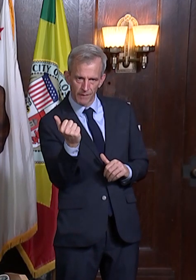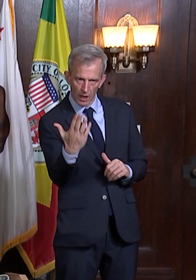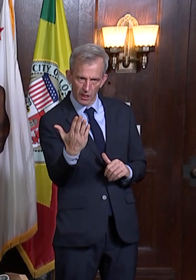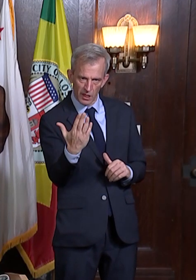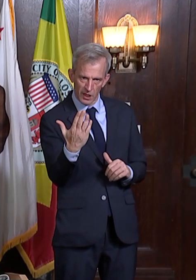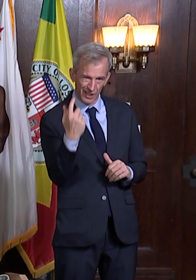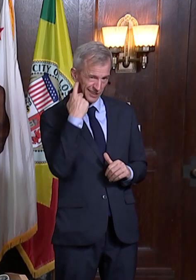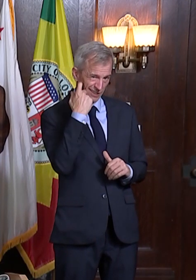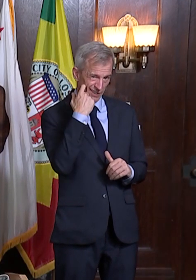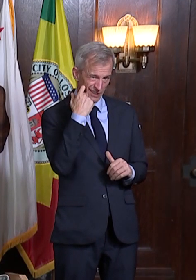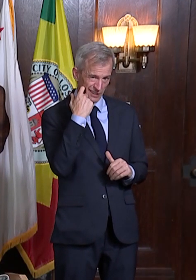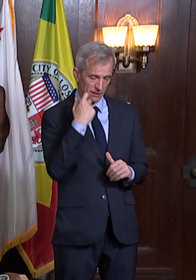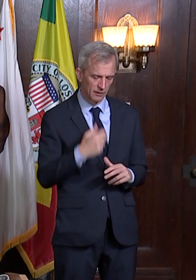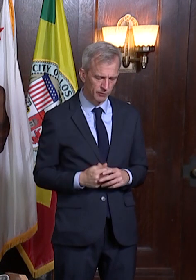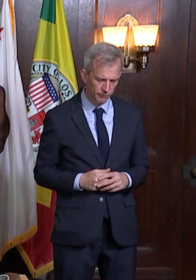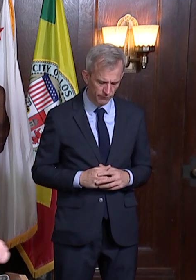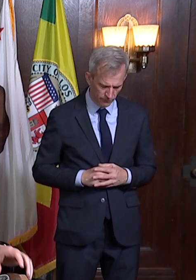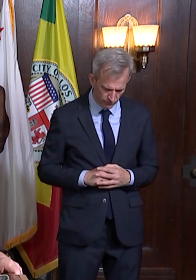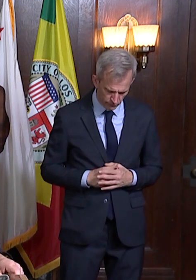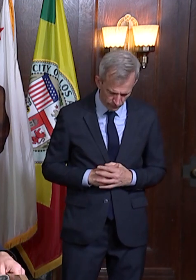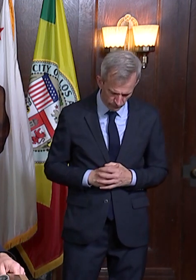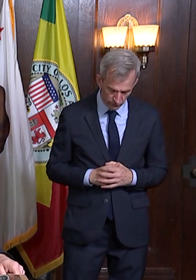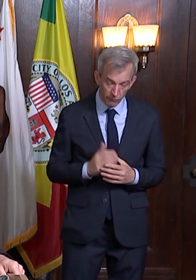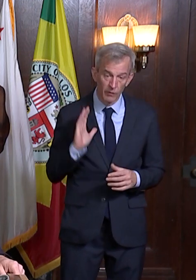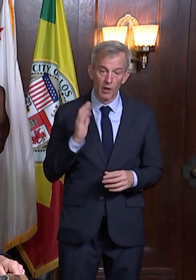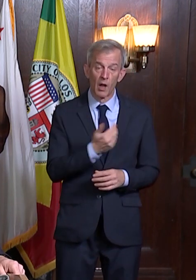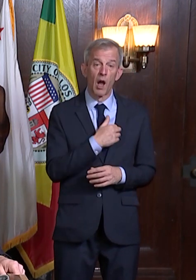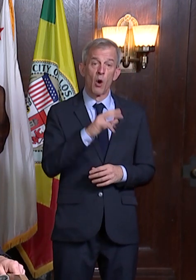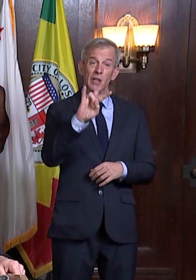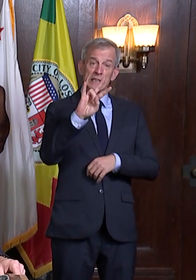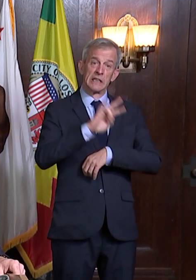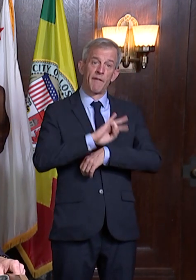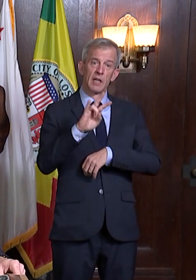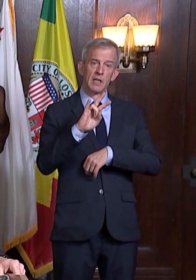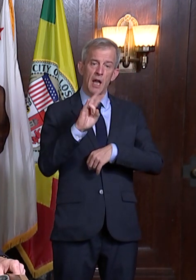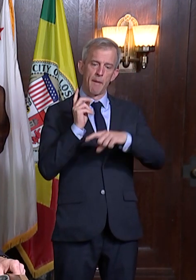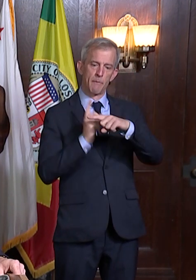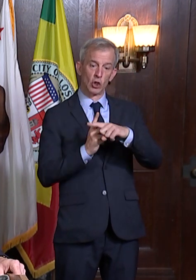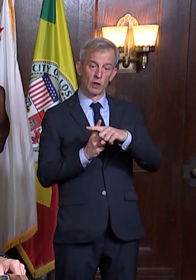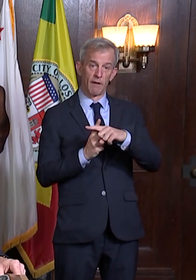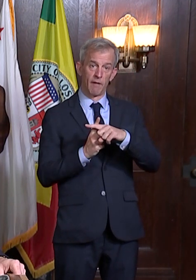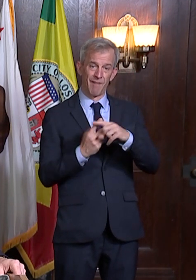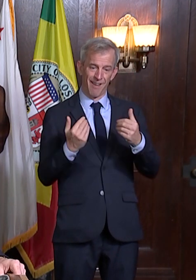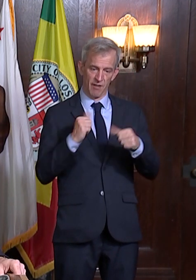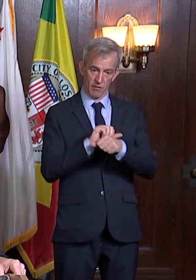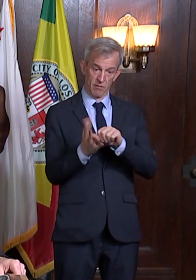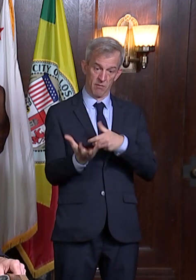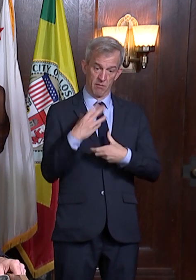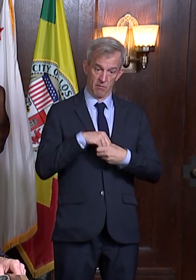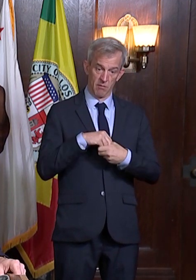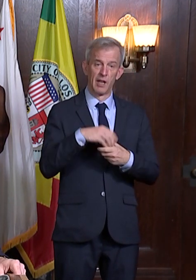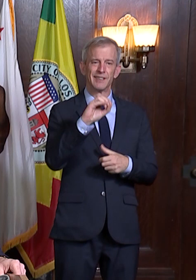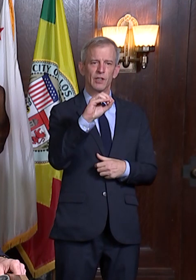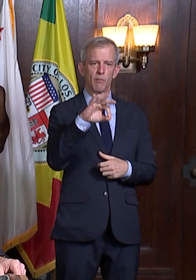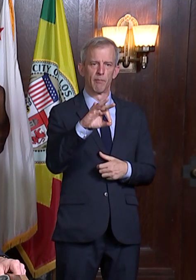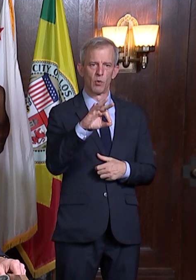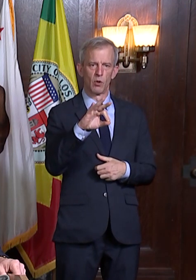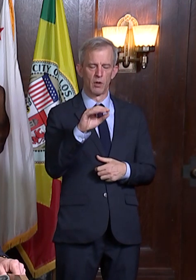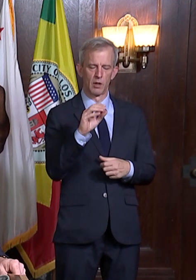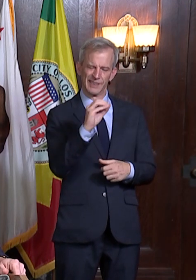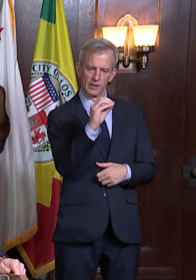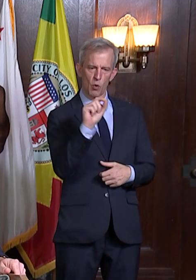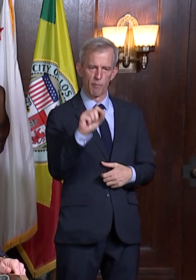strictest quarantine guidelines. Our 7-day positivity rate for testing is 0.9%. And to give you a